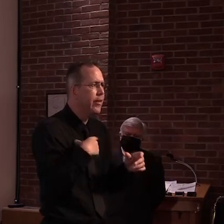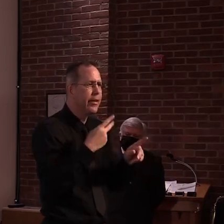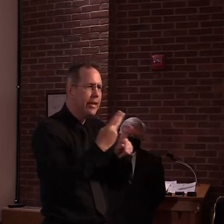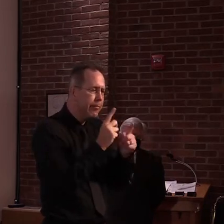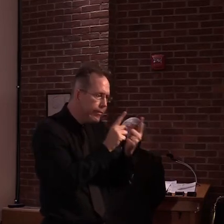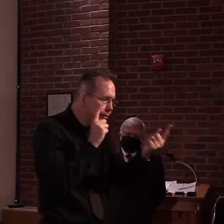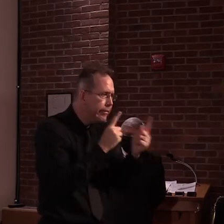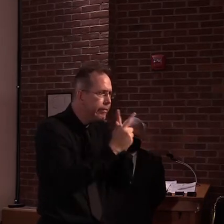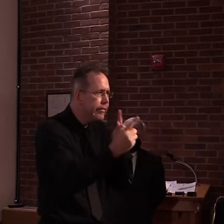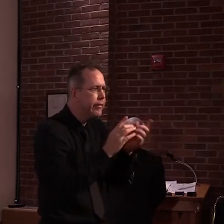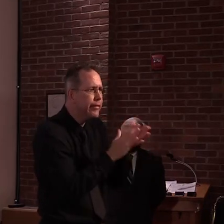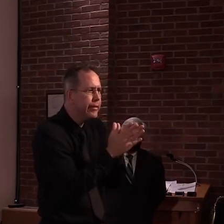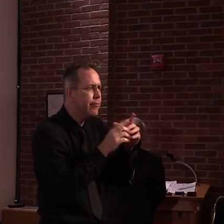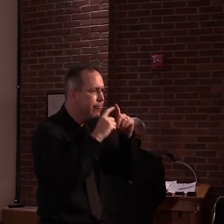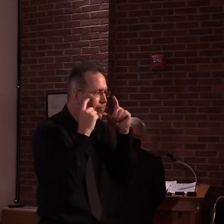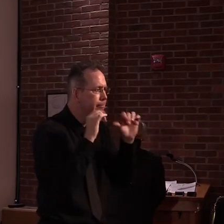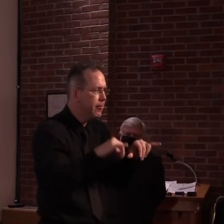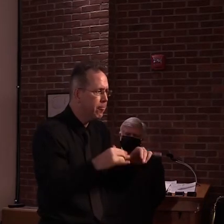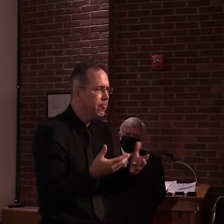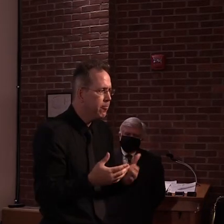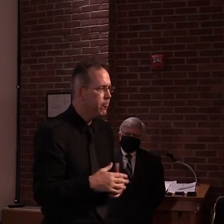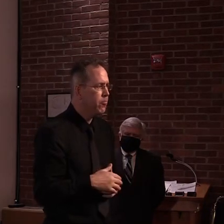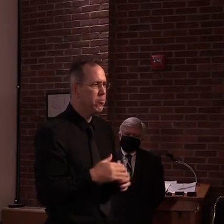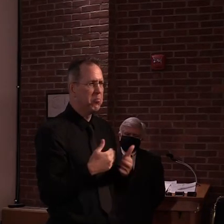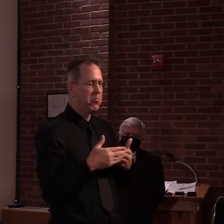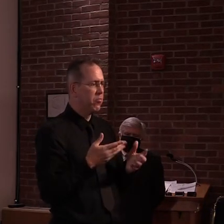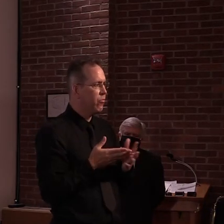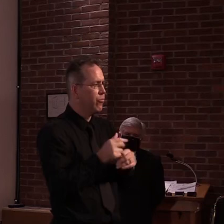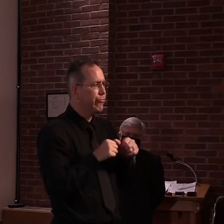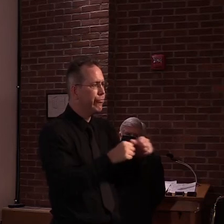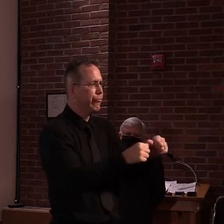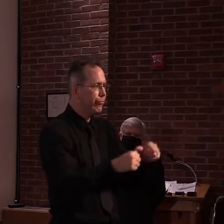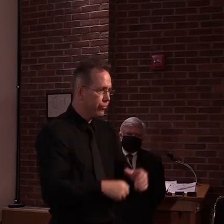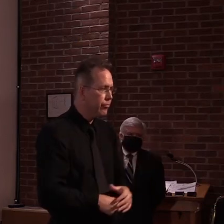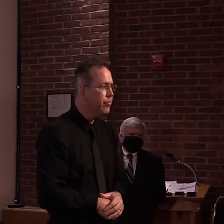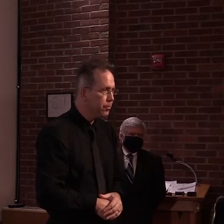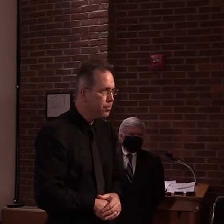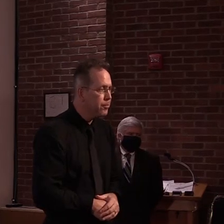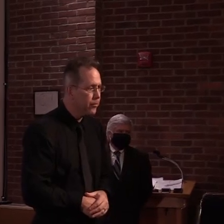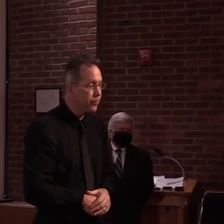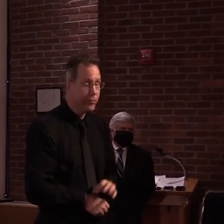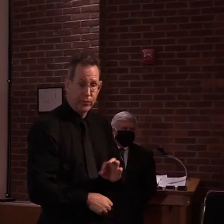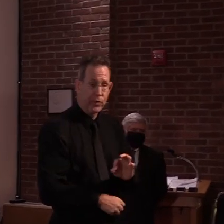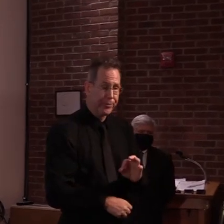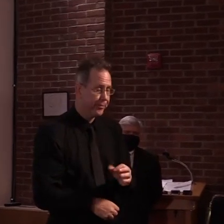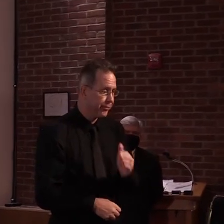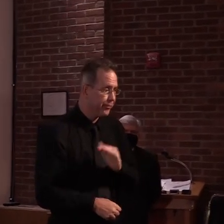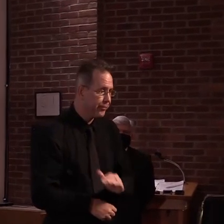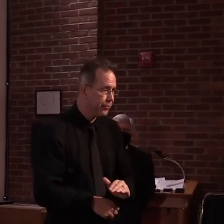work. All right, we got to move to our next questioner, Lisa at the AP.